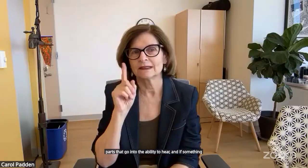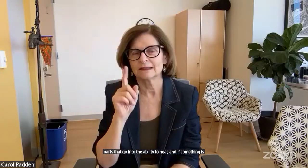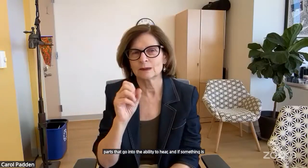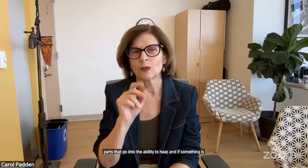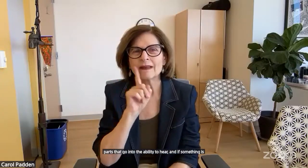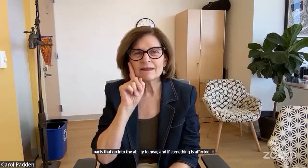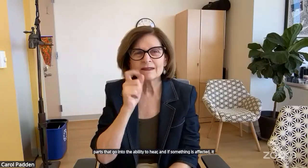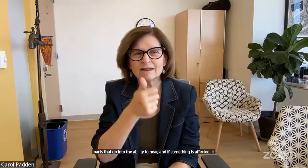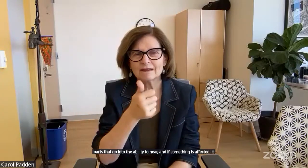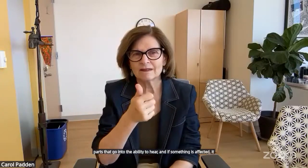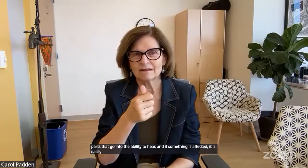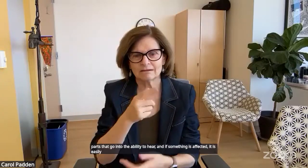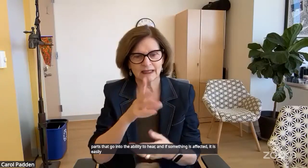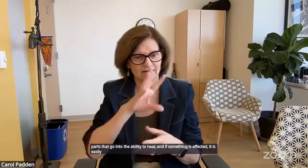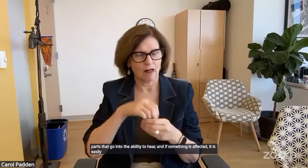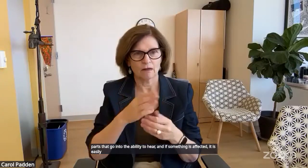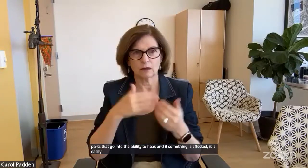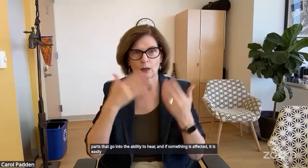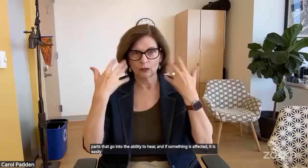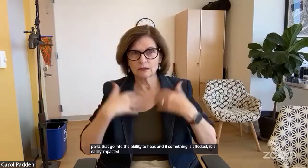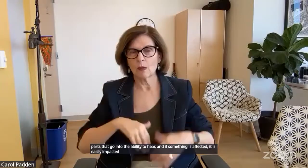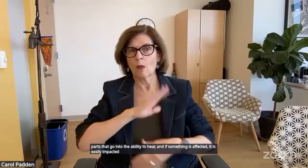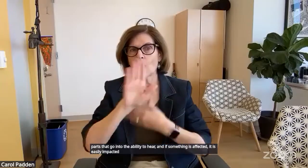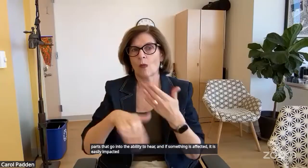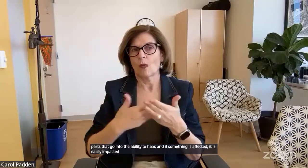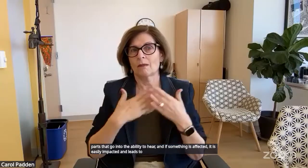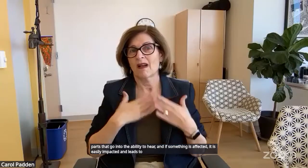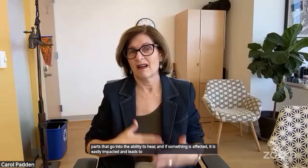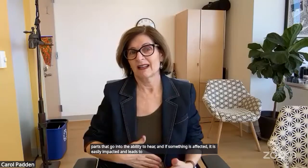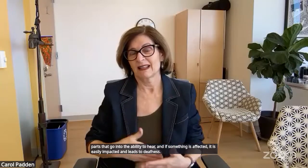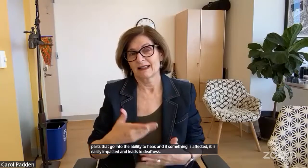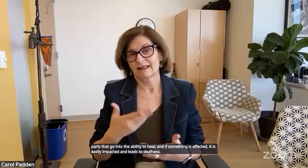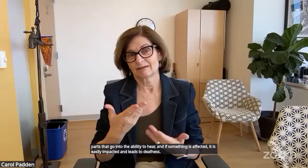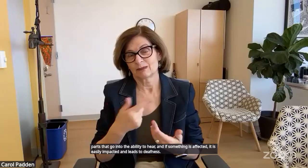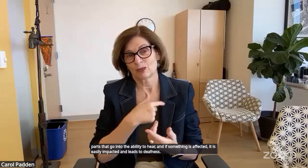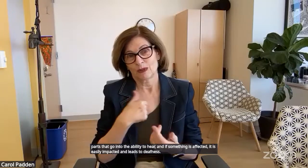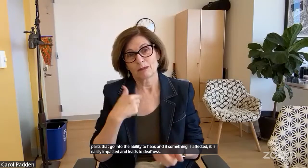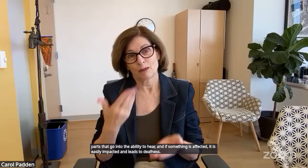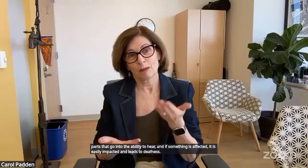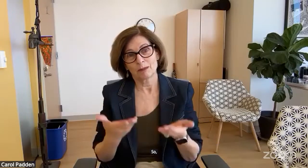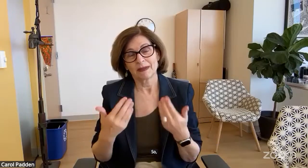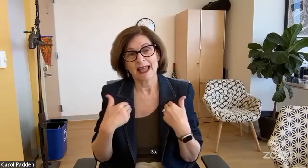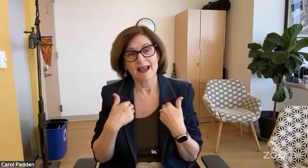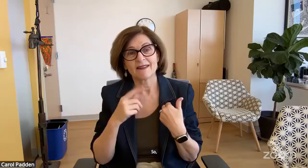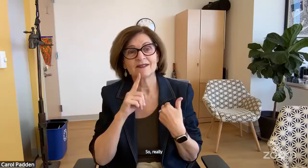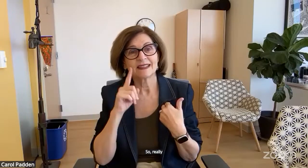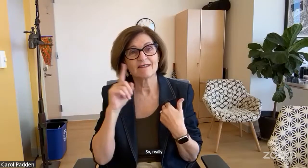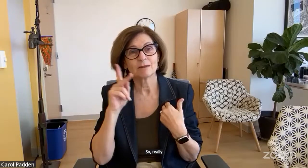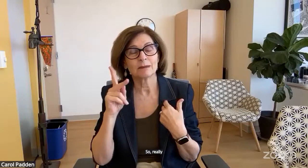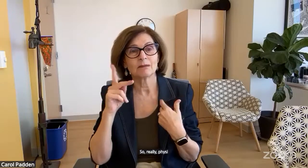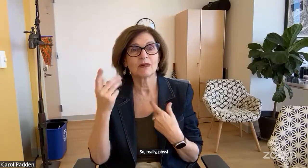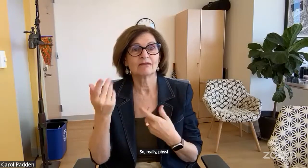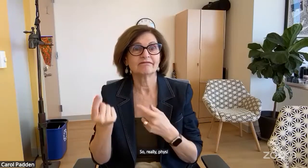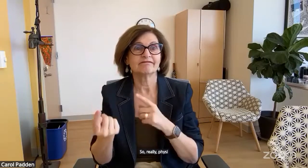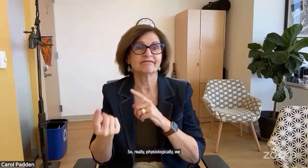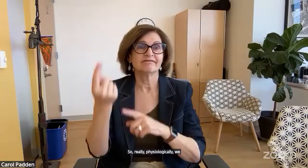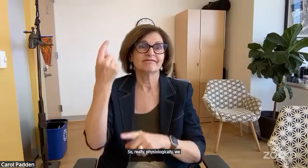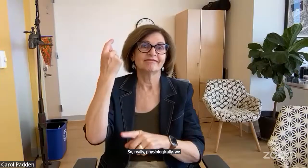is easily impacted and leads to deafness. So, really, physiologically, we probably have had